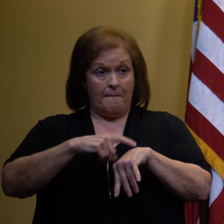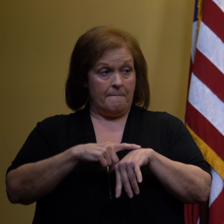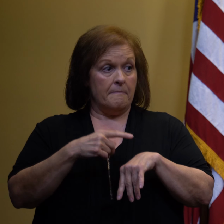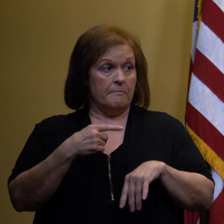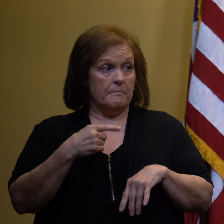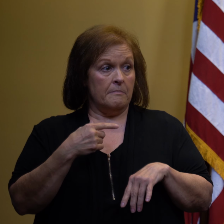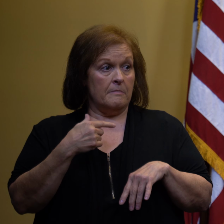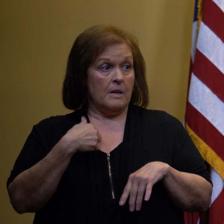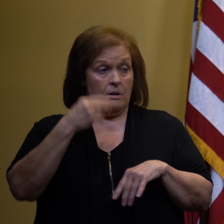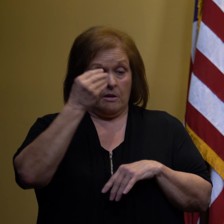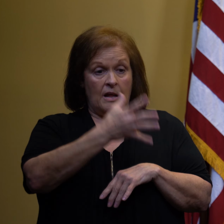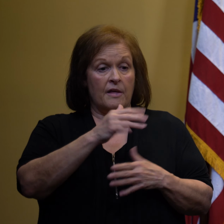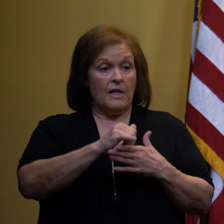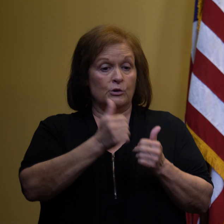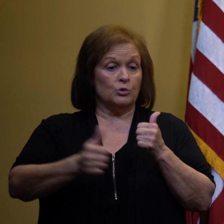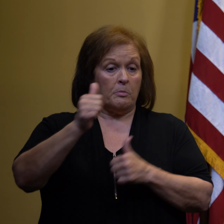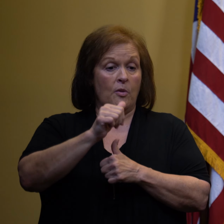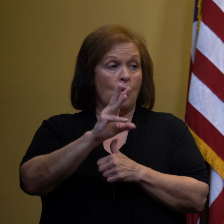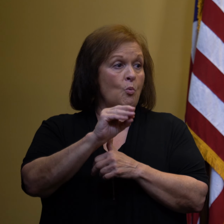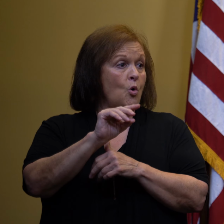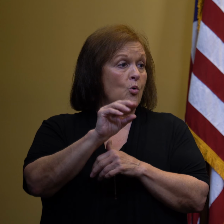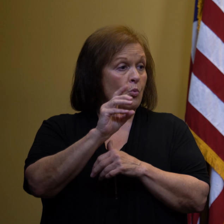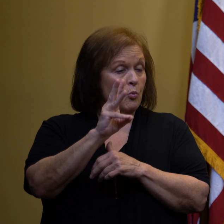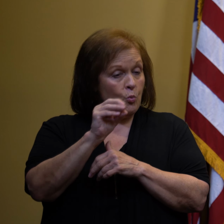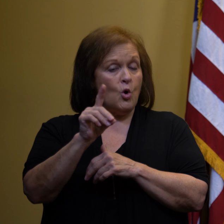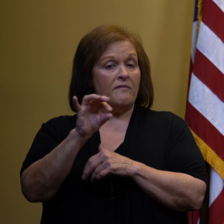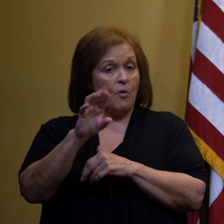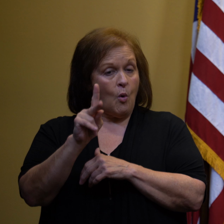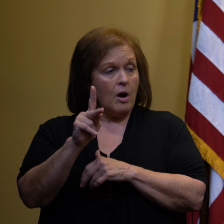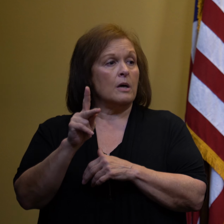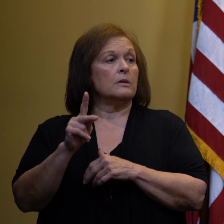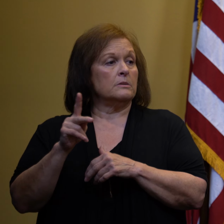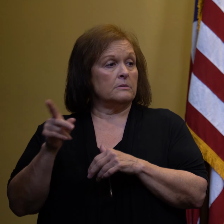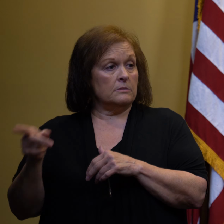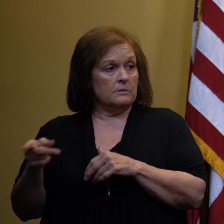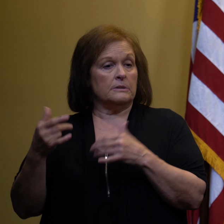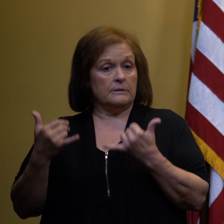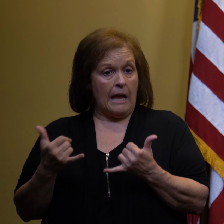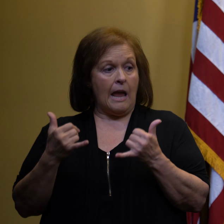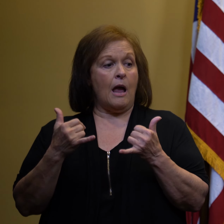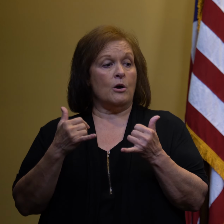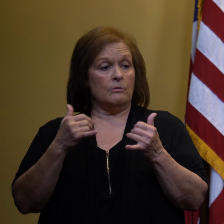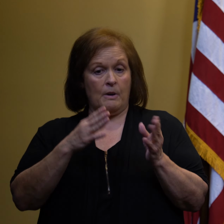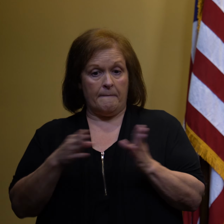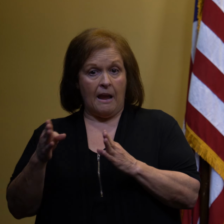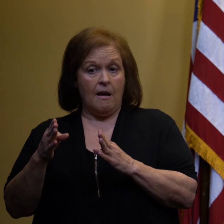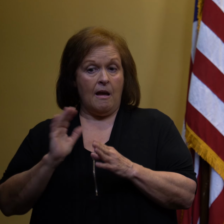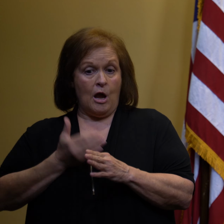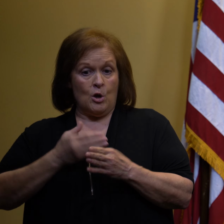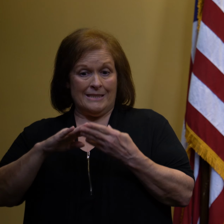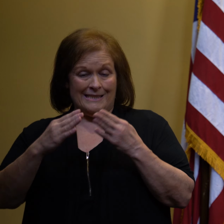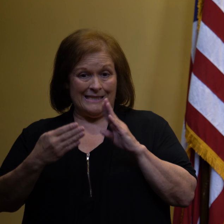will share that Superintendent Woodford has taken steps to prepare our city for